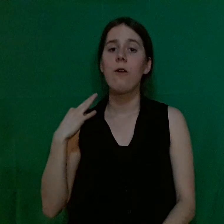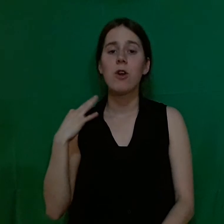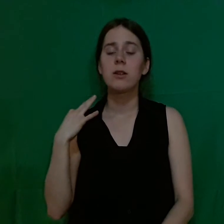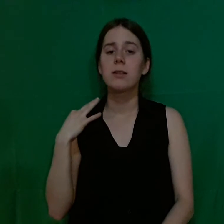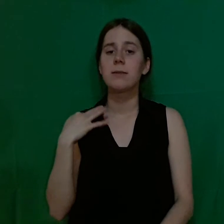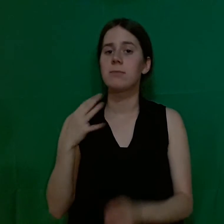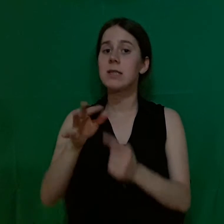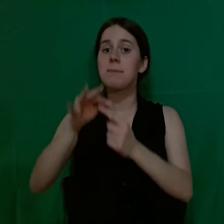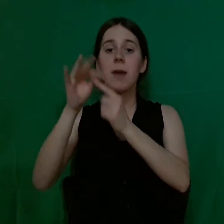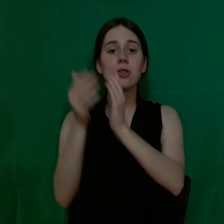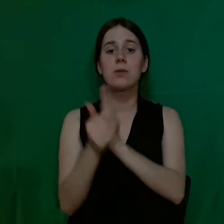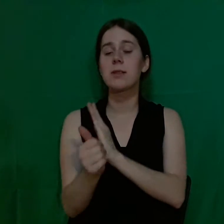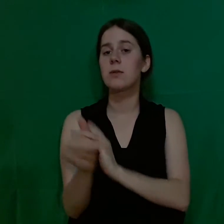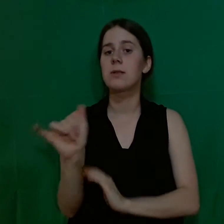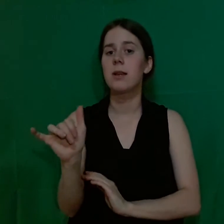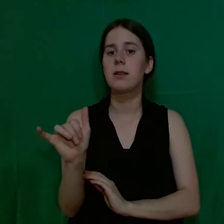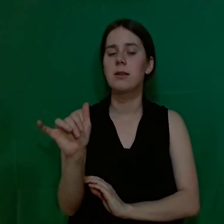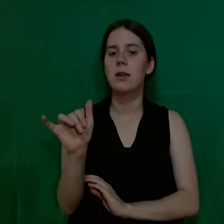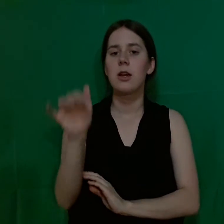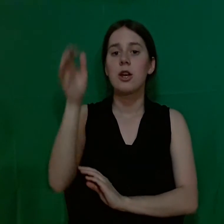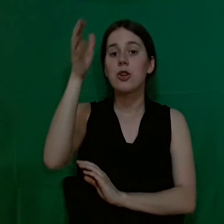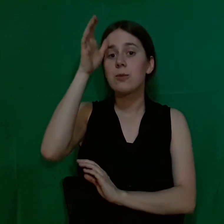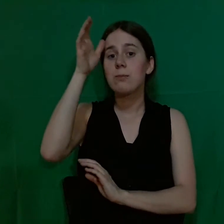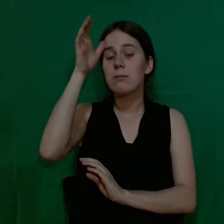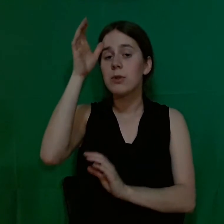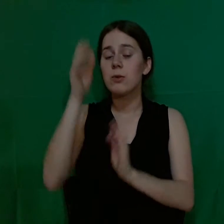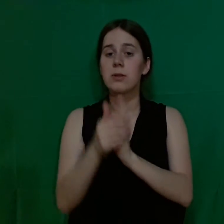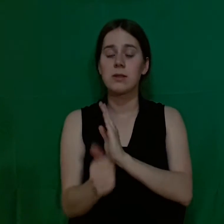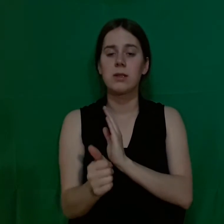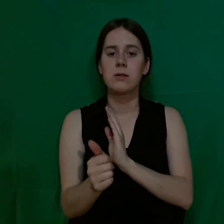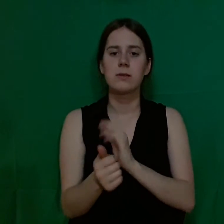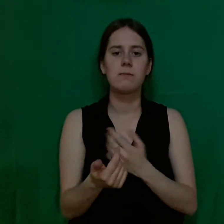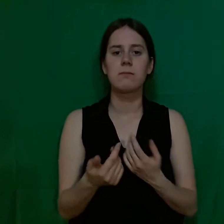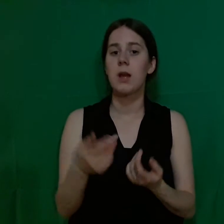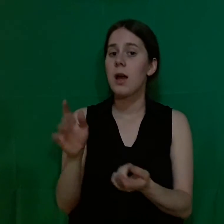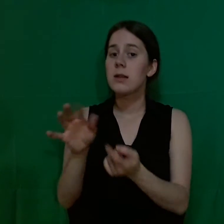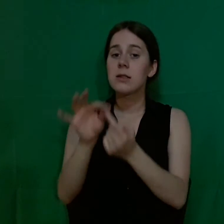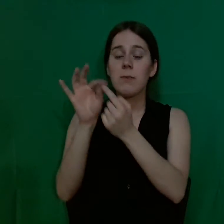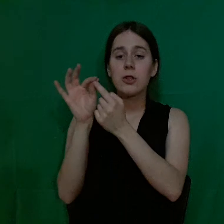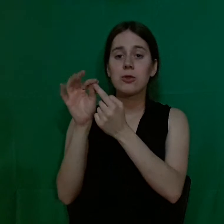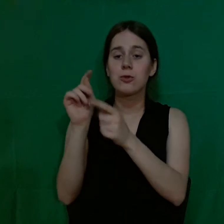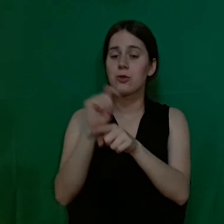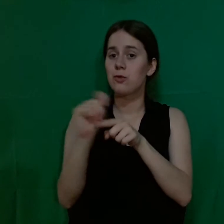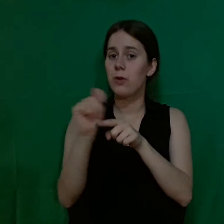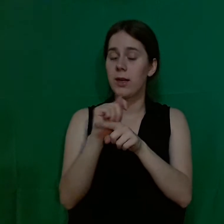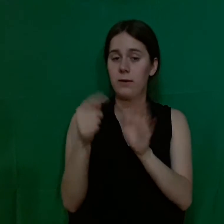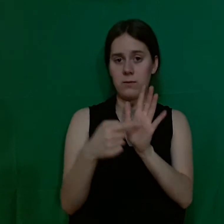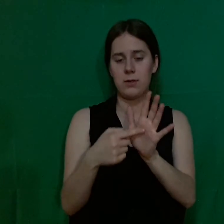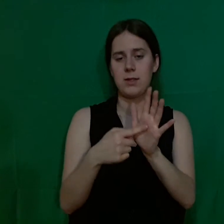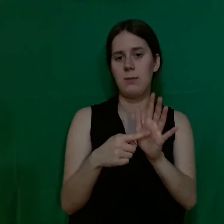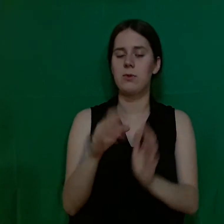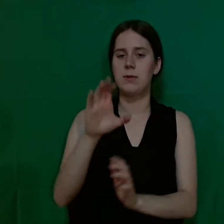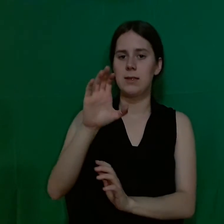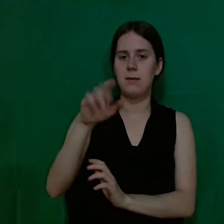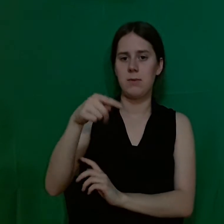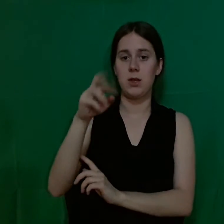have, like computer skills, special training that you may have, like if you're CPR certified or you're first aid certified. And then you